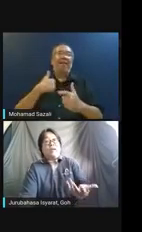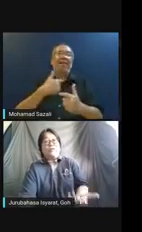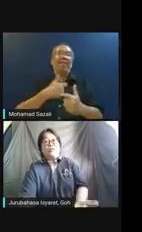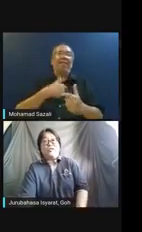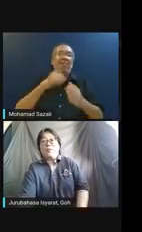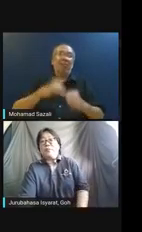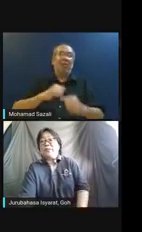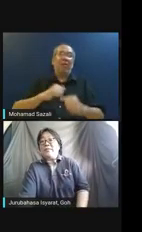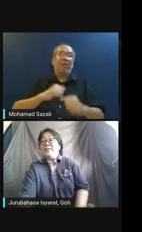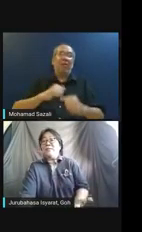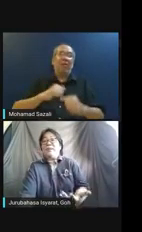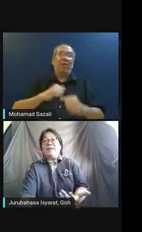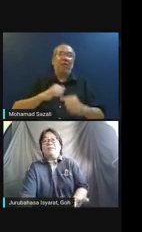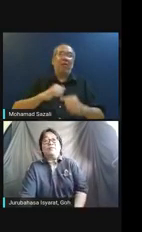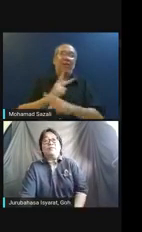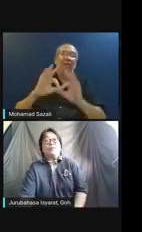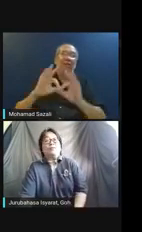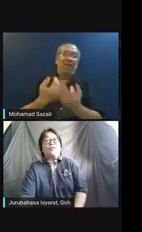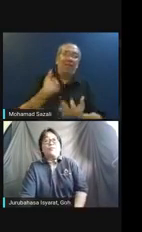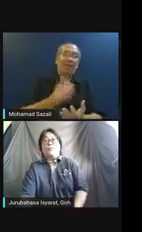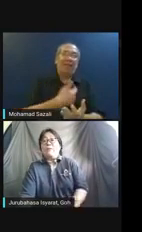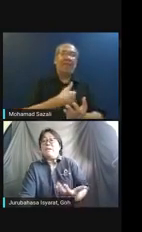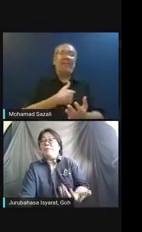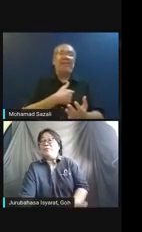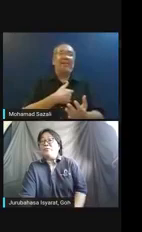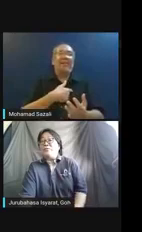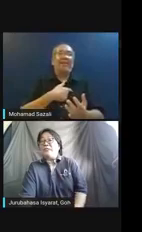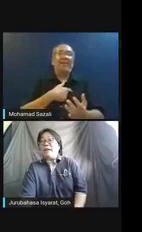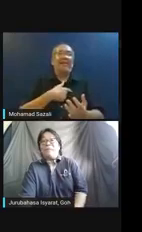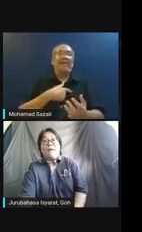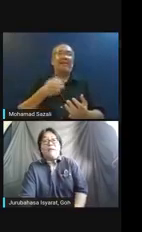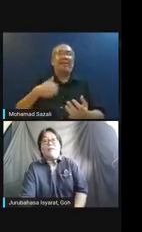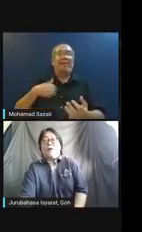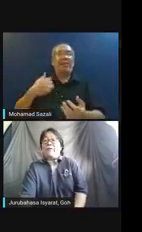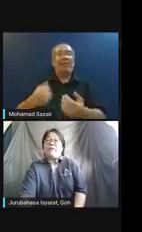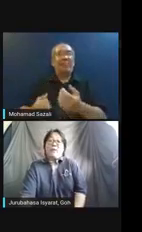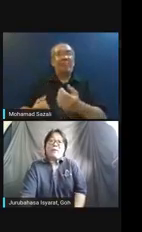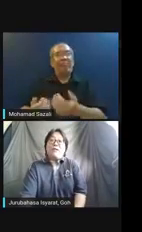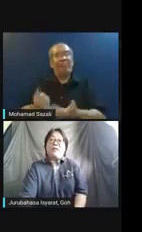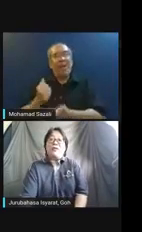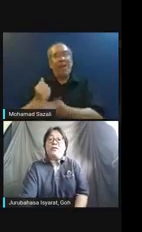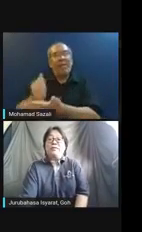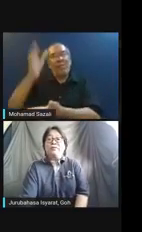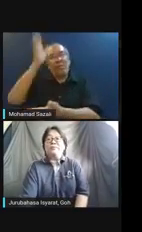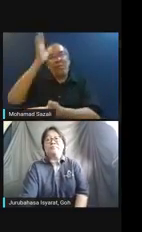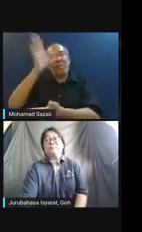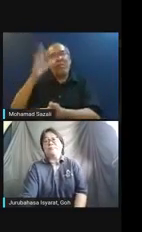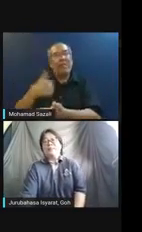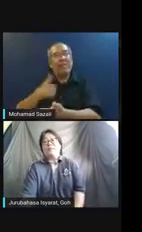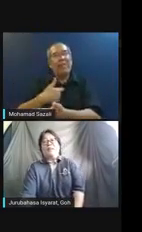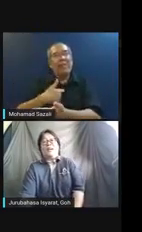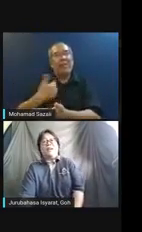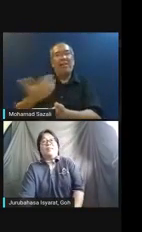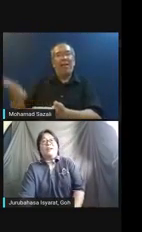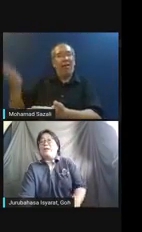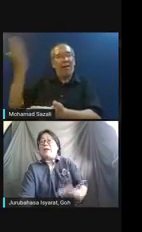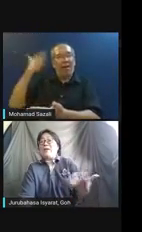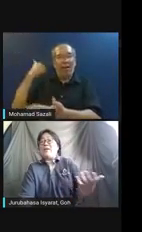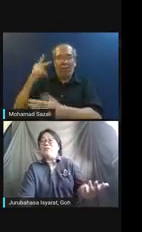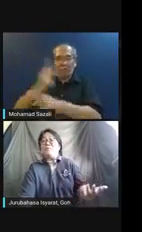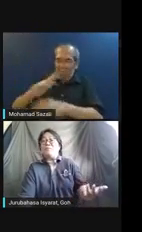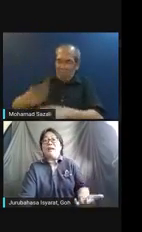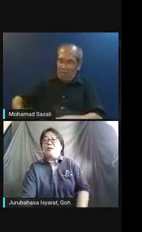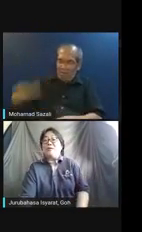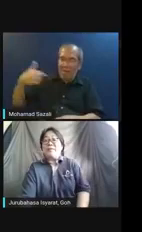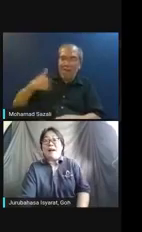If we get good jobs, obviously we can, we were able to get married, to have a family of our own, and we can